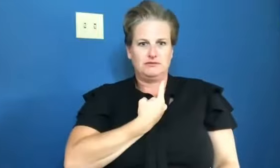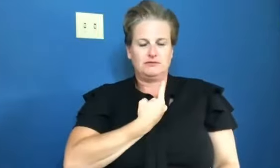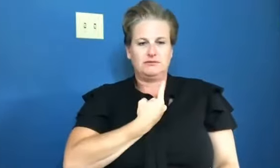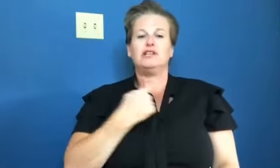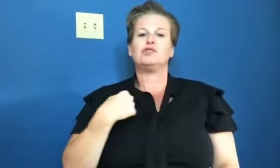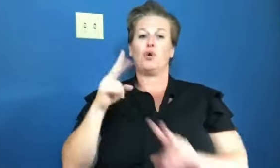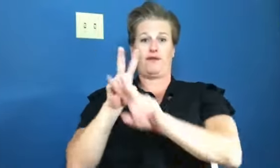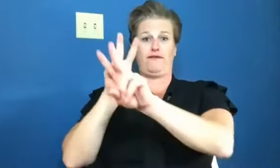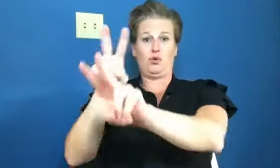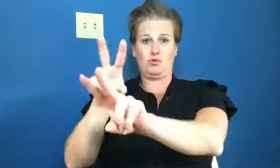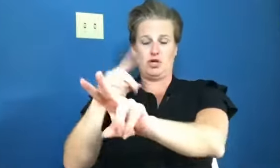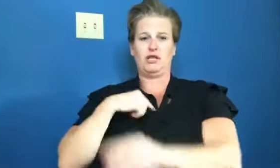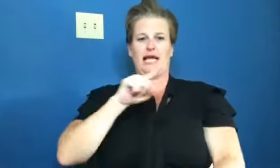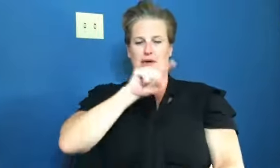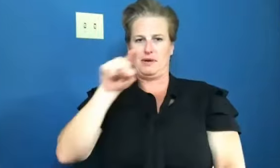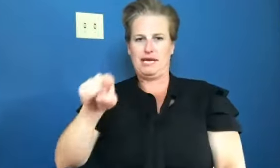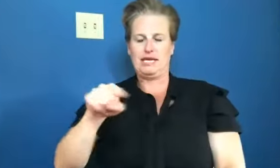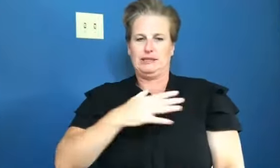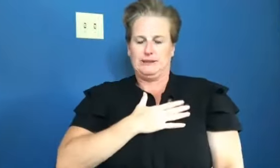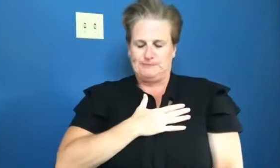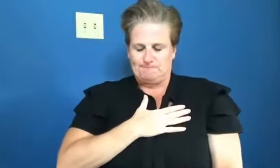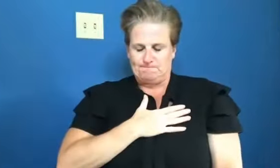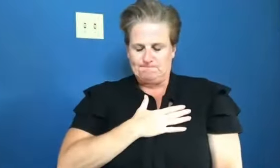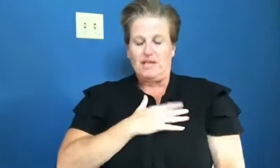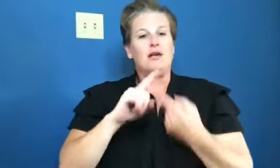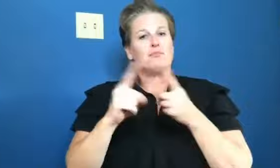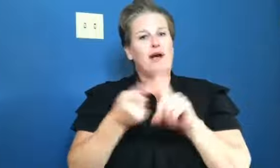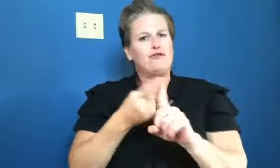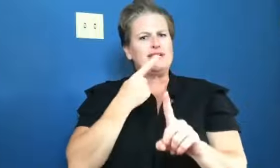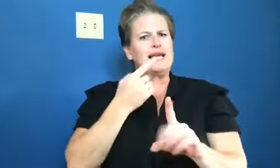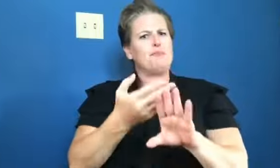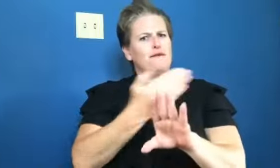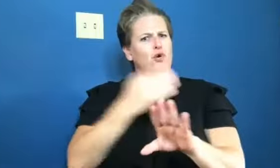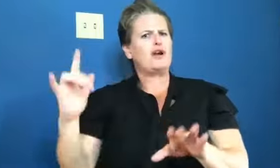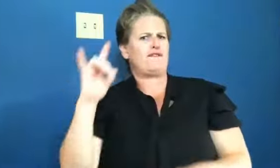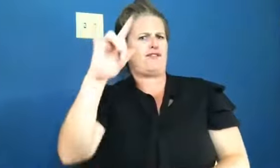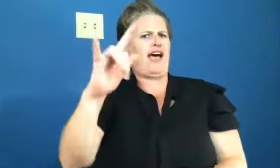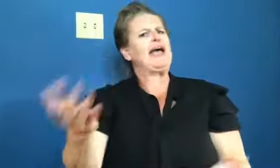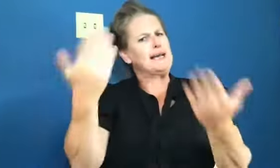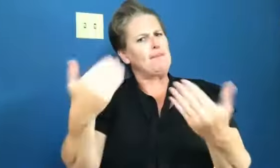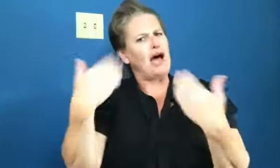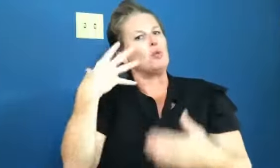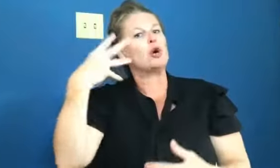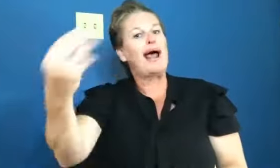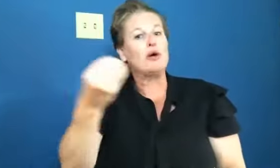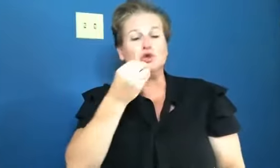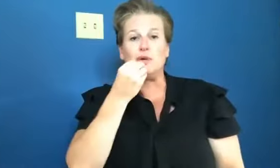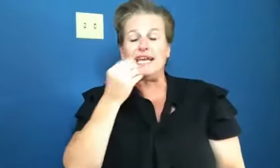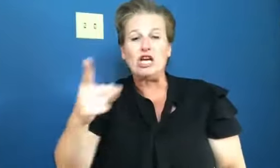heavy experience. But my friend said, hey, before you get on that red eye, come out with us. We're going to take you out to dinner. You're a nutcase. You've had a terrible week. So I went out to